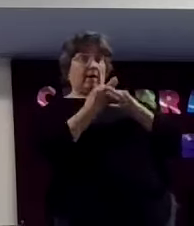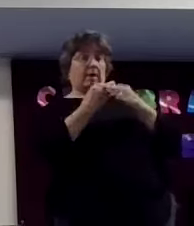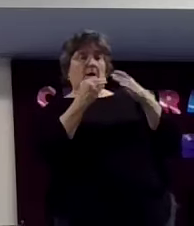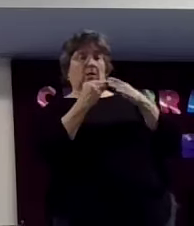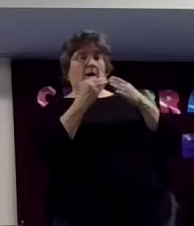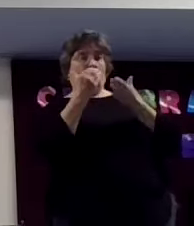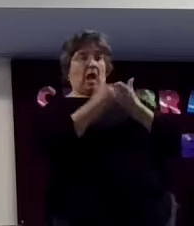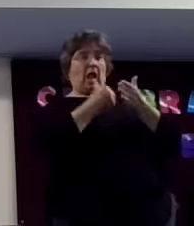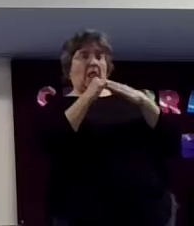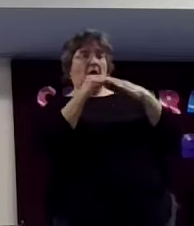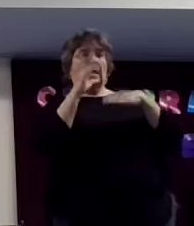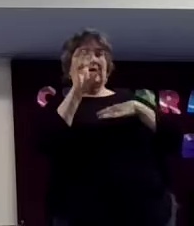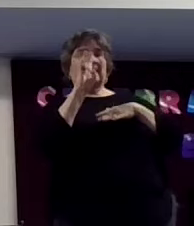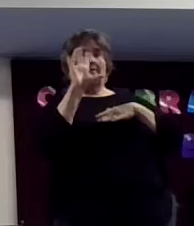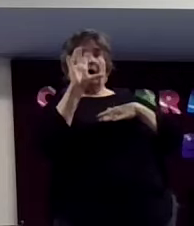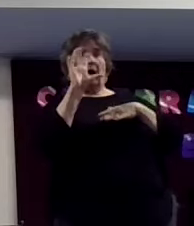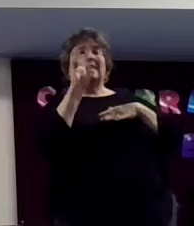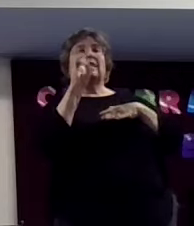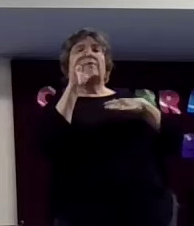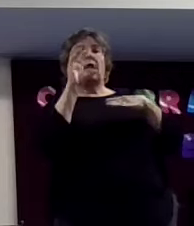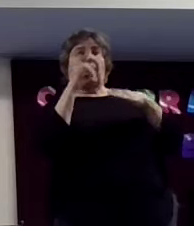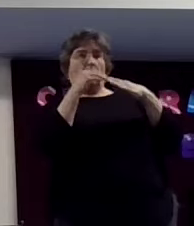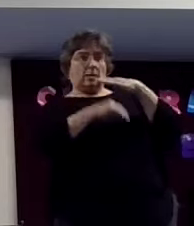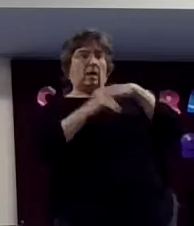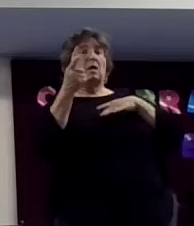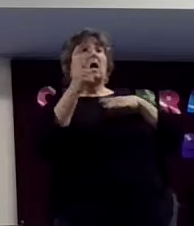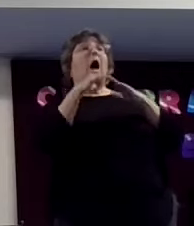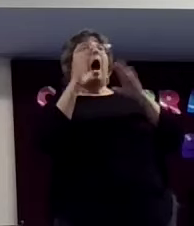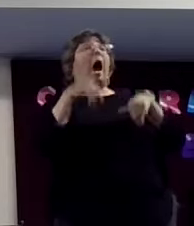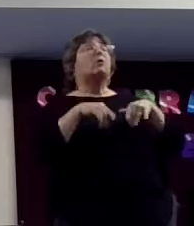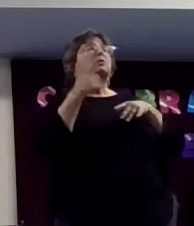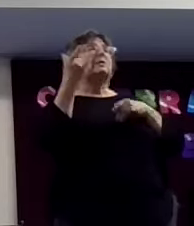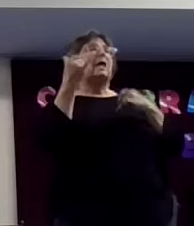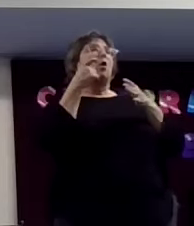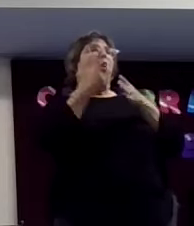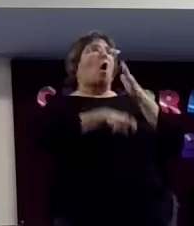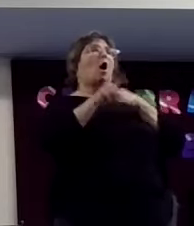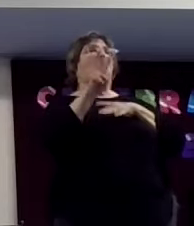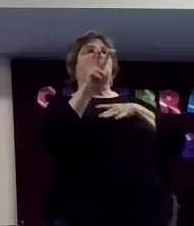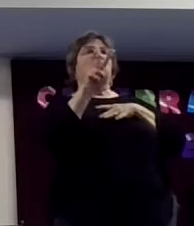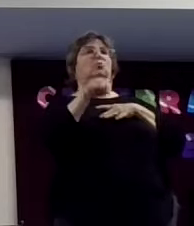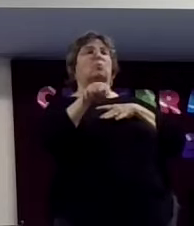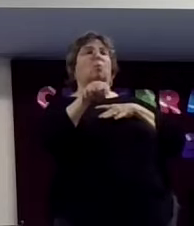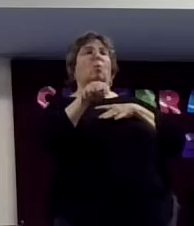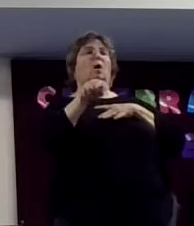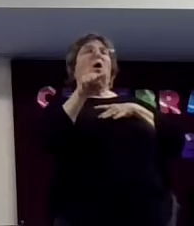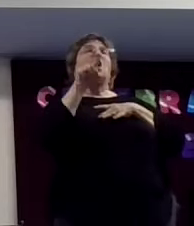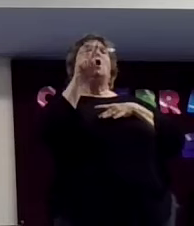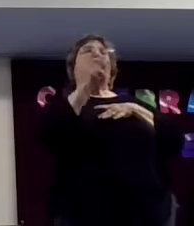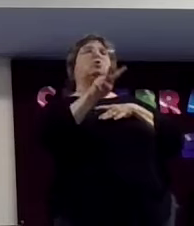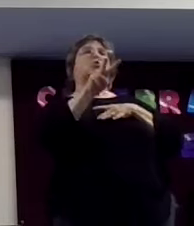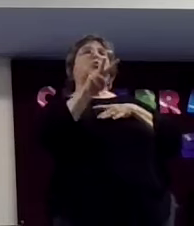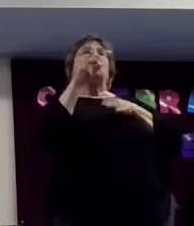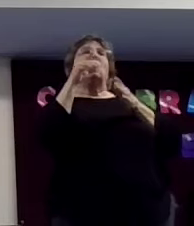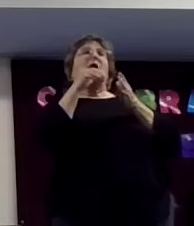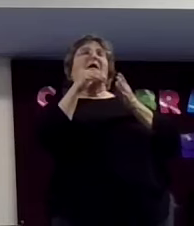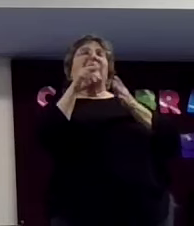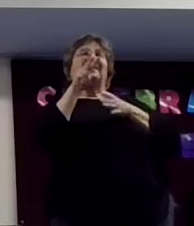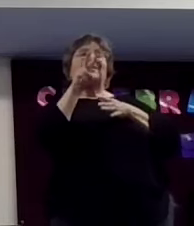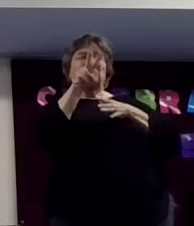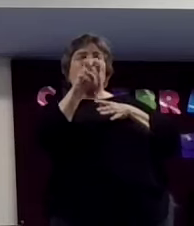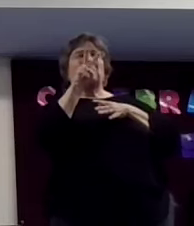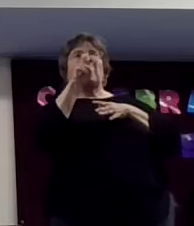families make an income of less than $70,000. The average house in Buffalo is now going for $2.25. So that means 70%